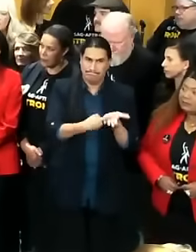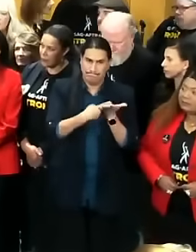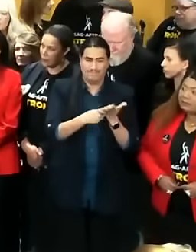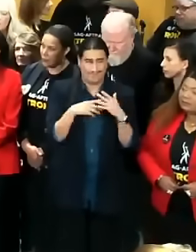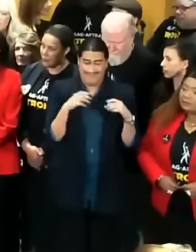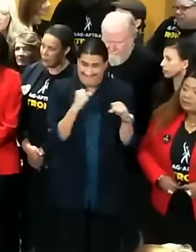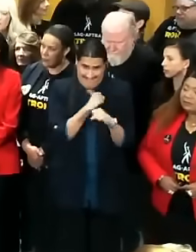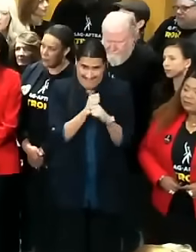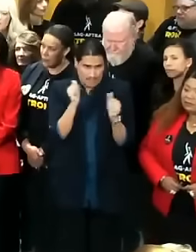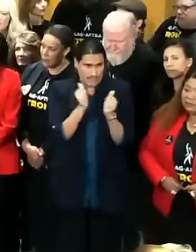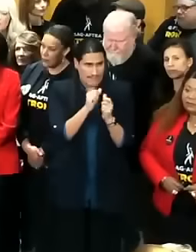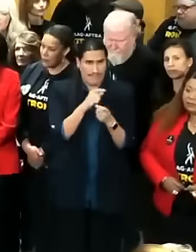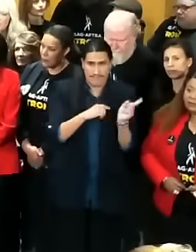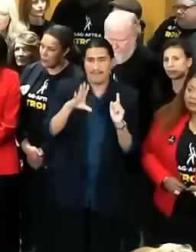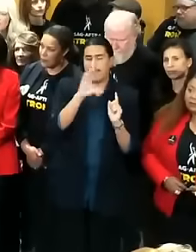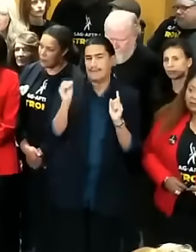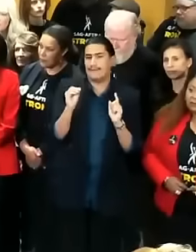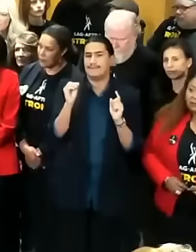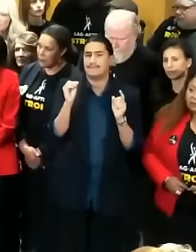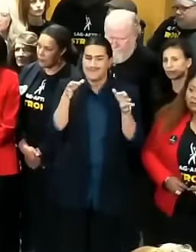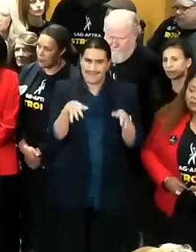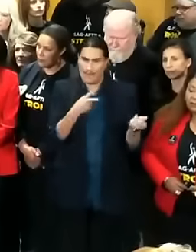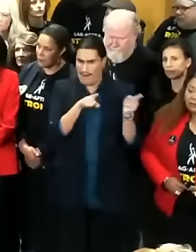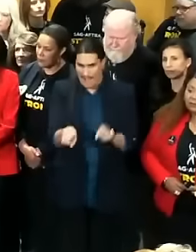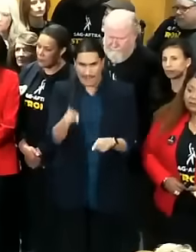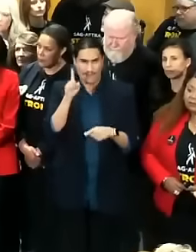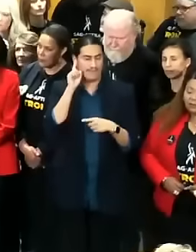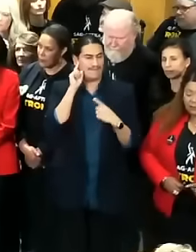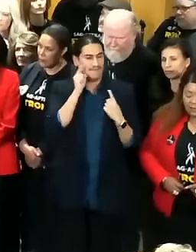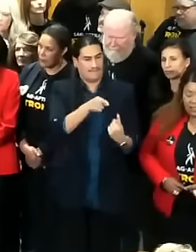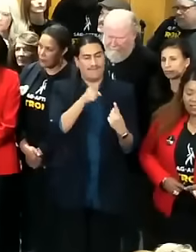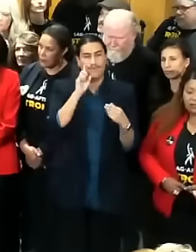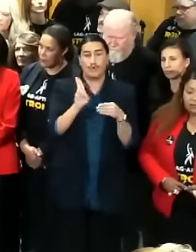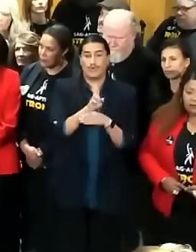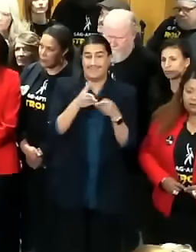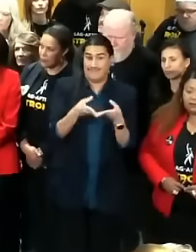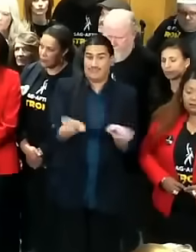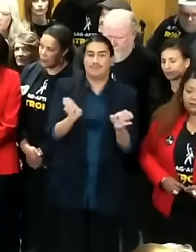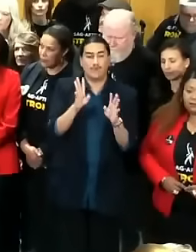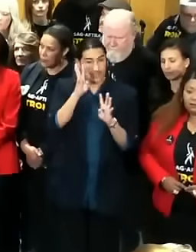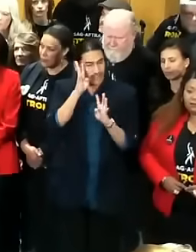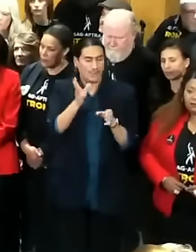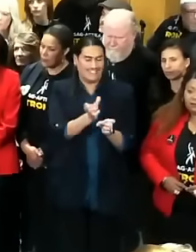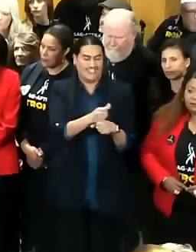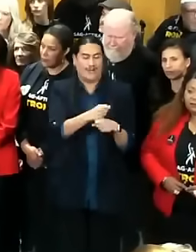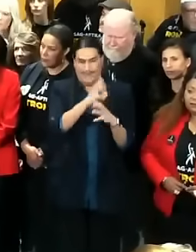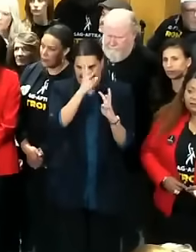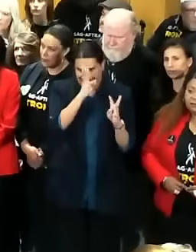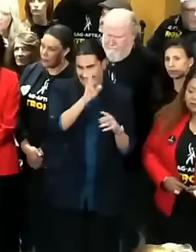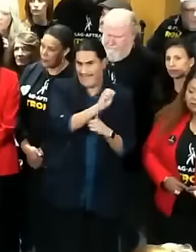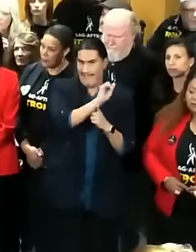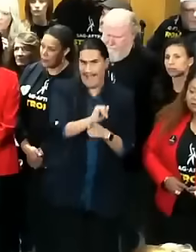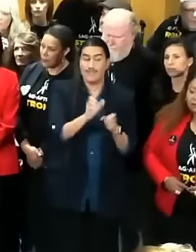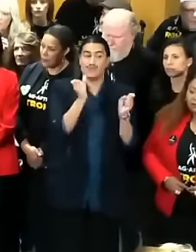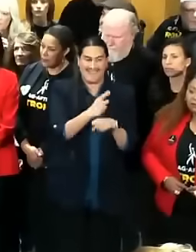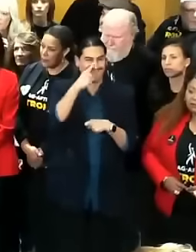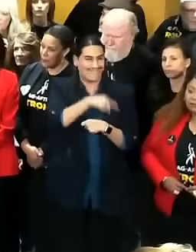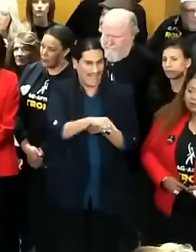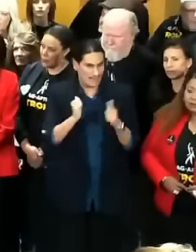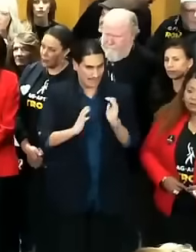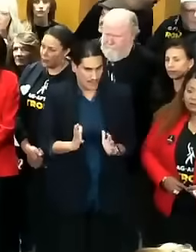with the companies over what was going to happen with respect to the use of generative AI to create what we call synthetic fake